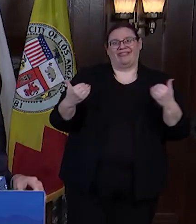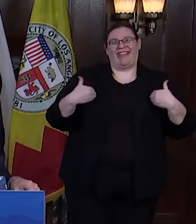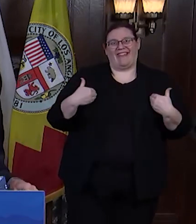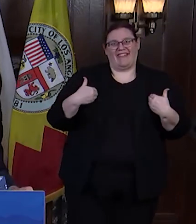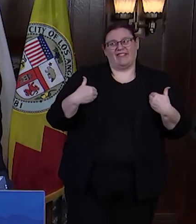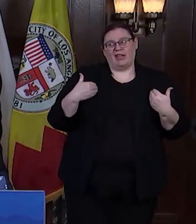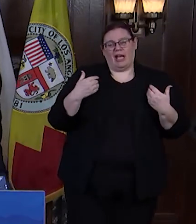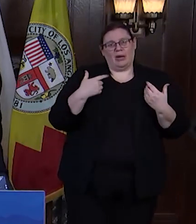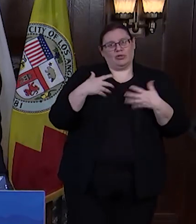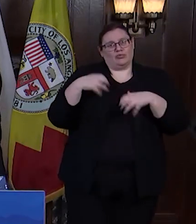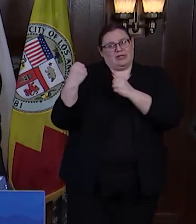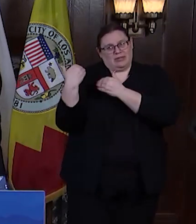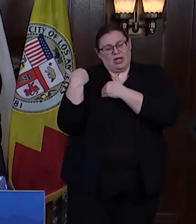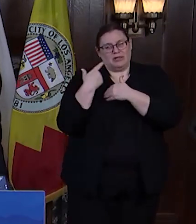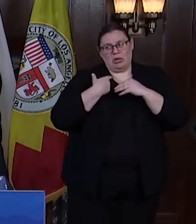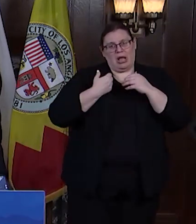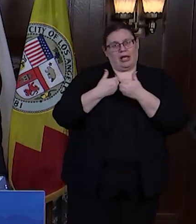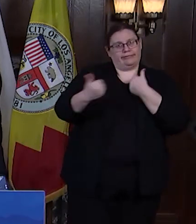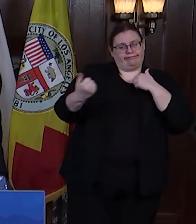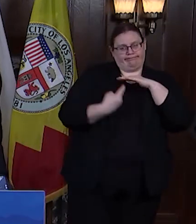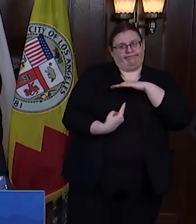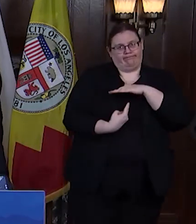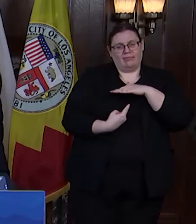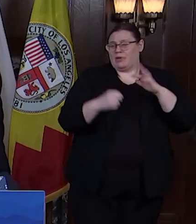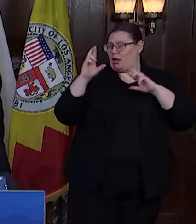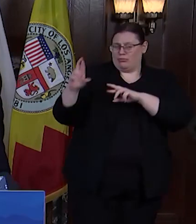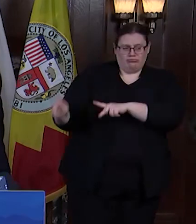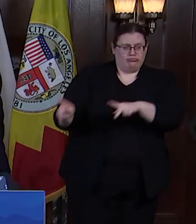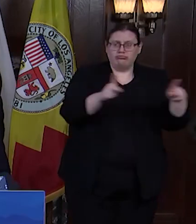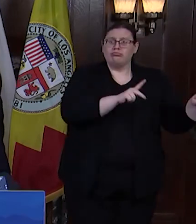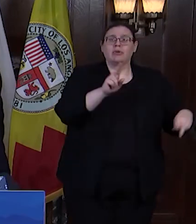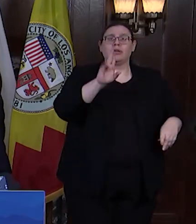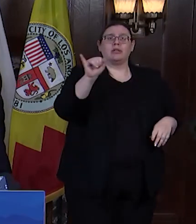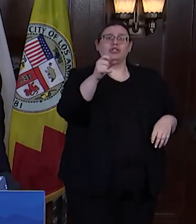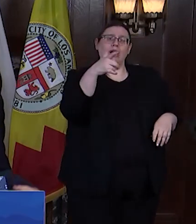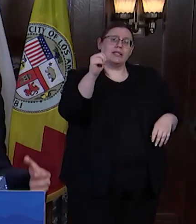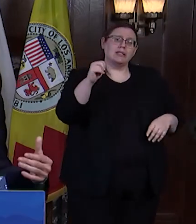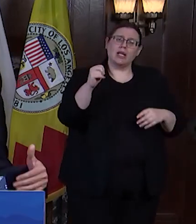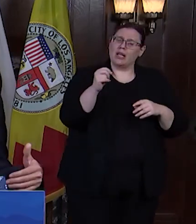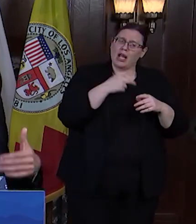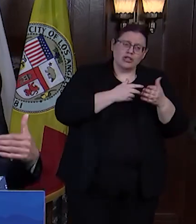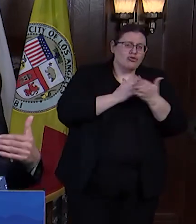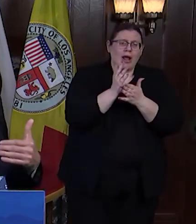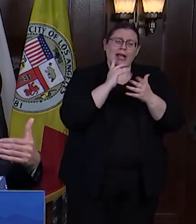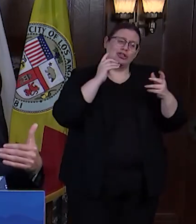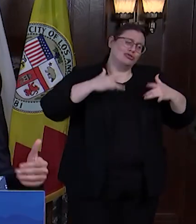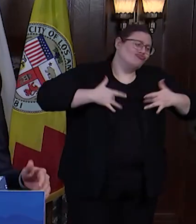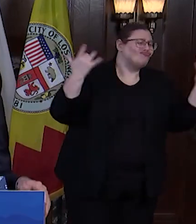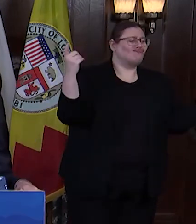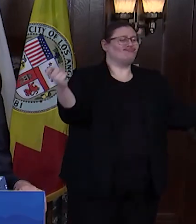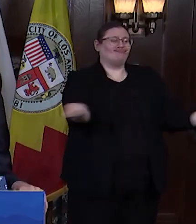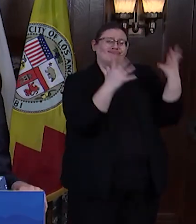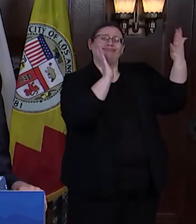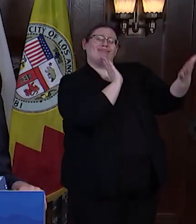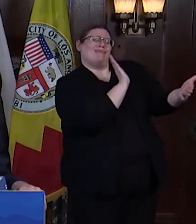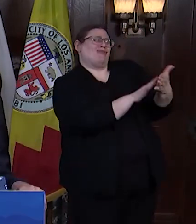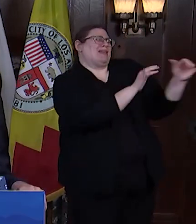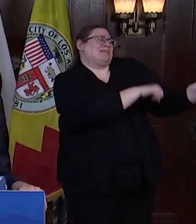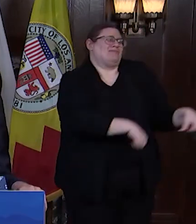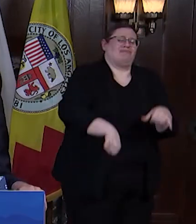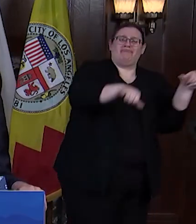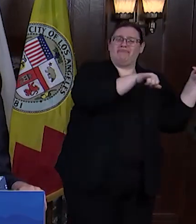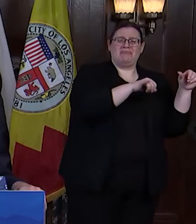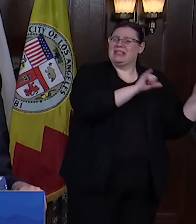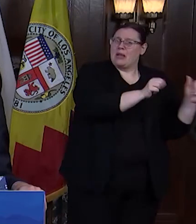thing to do. So I hope everybody will do that. Justin deserves as much praise and as much joy and as much celebration as anybody, as his